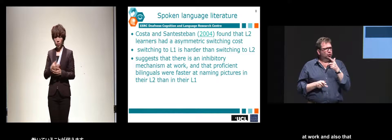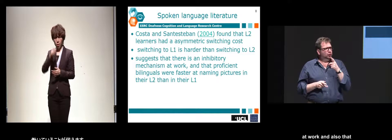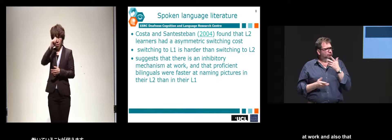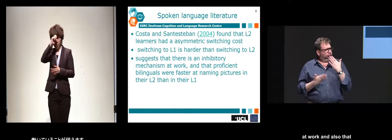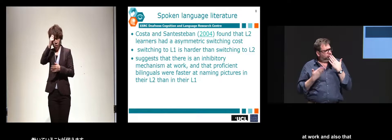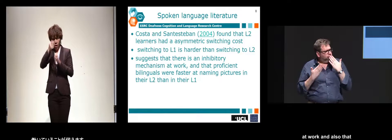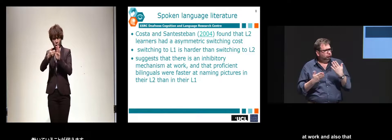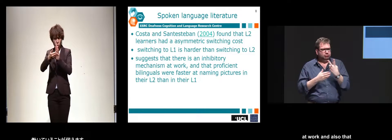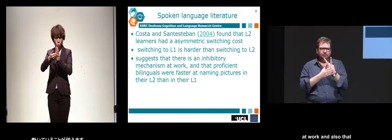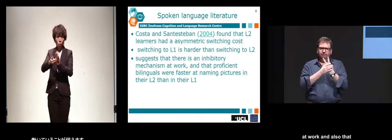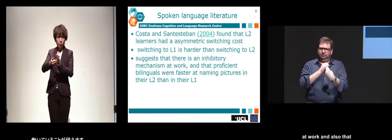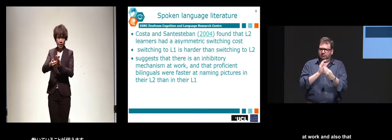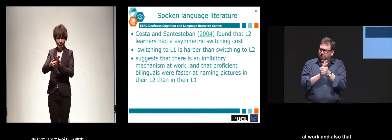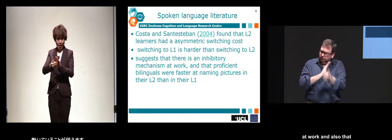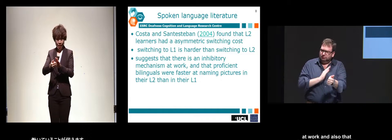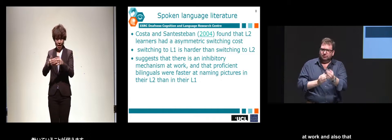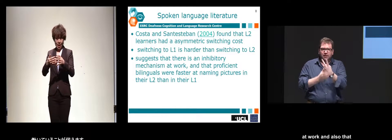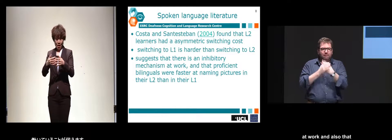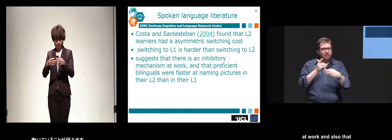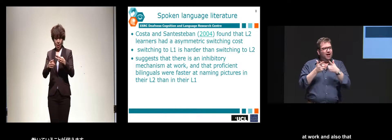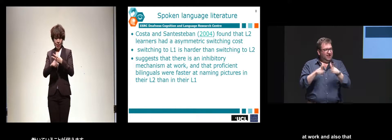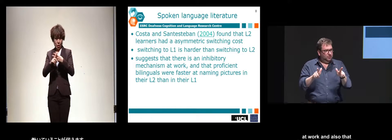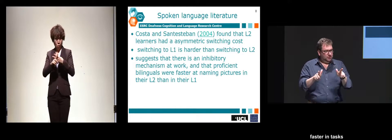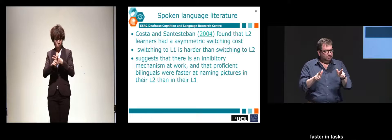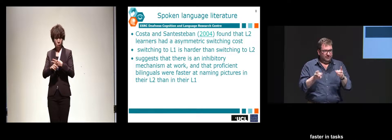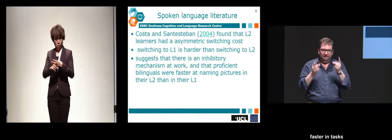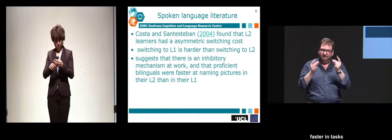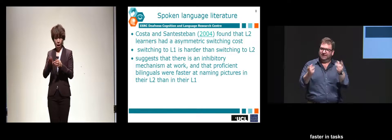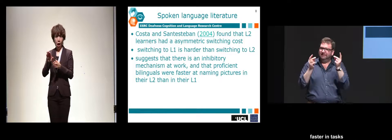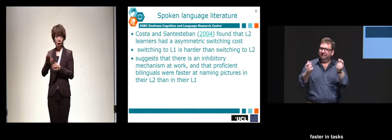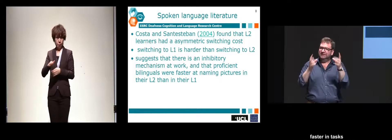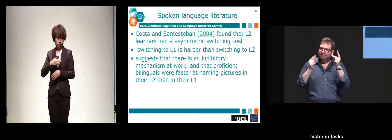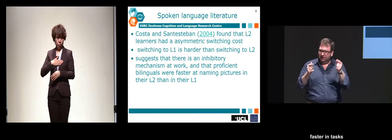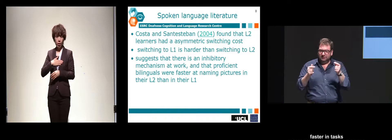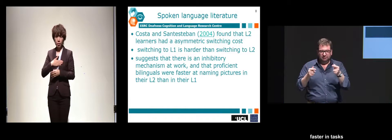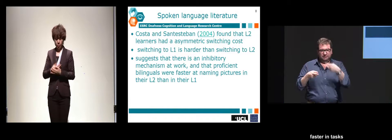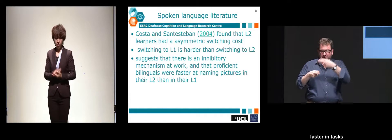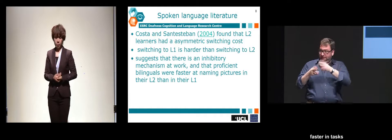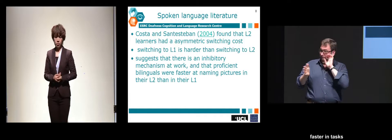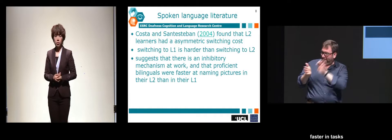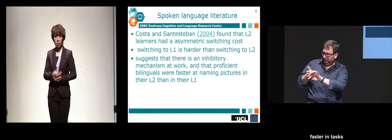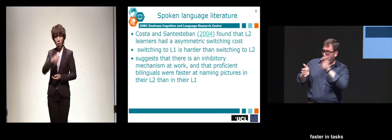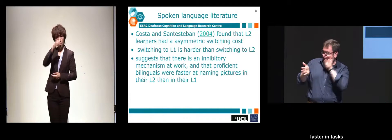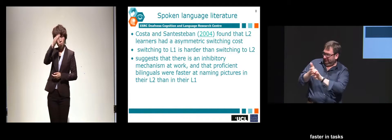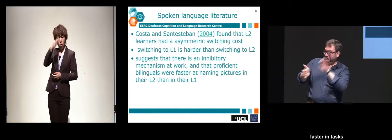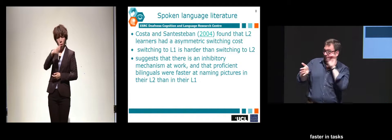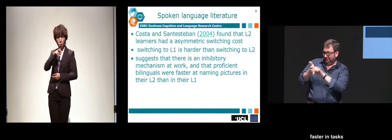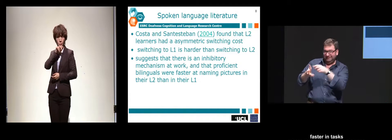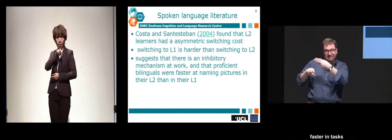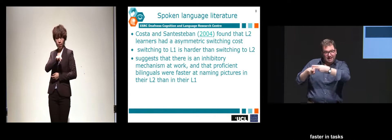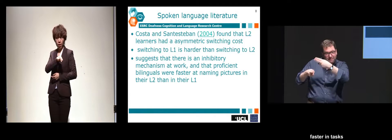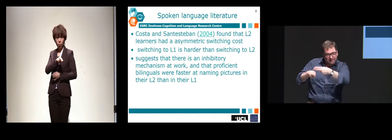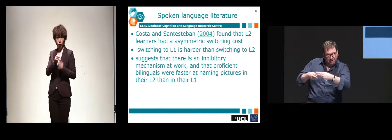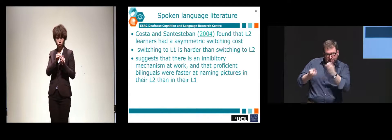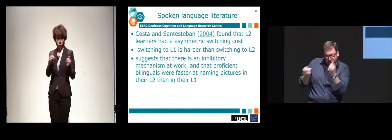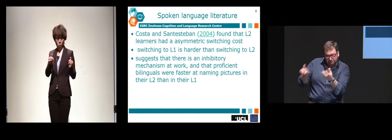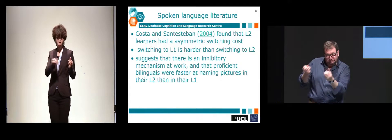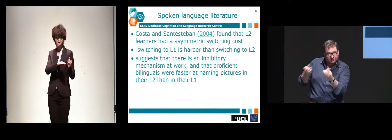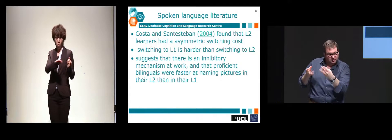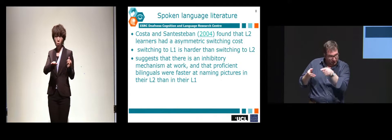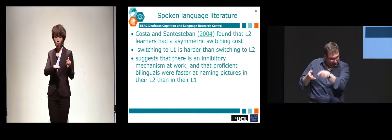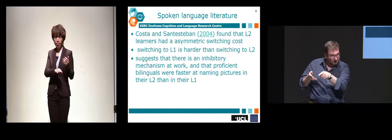And also that proficient bilinguals were faster in tasks where they had to name pictures